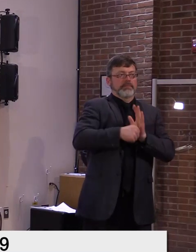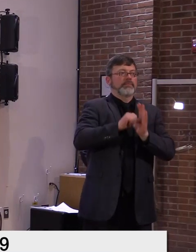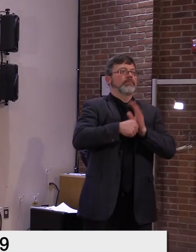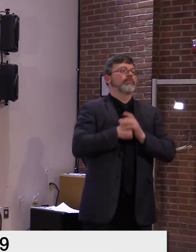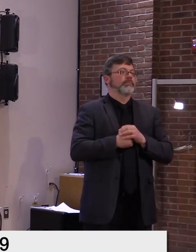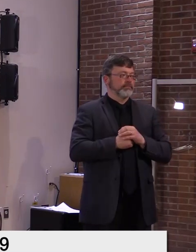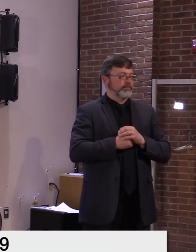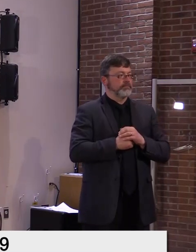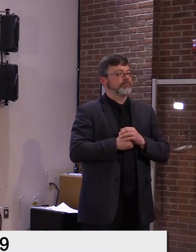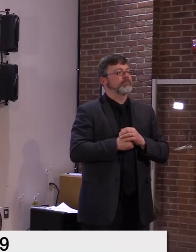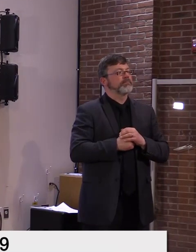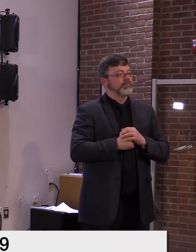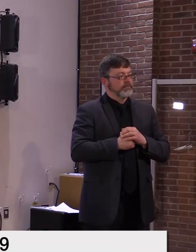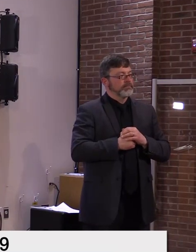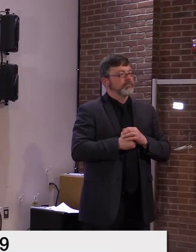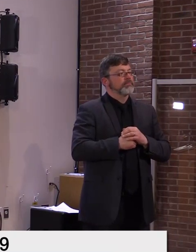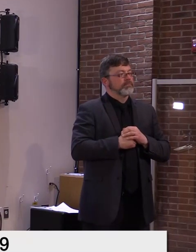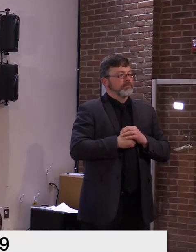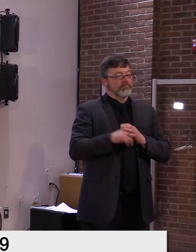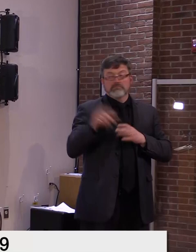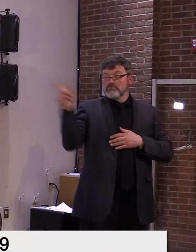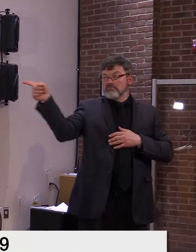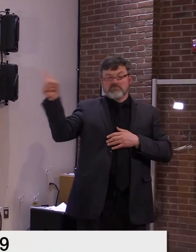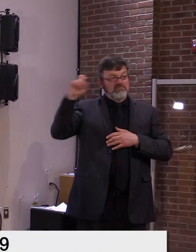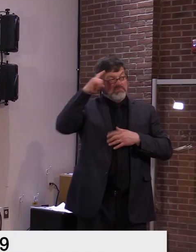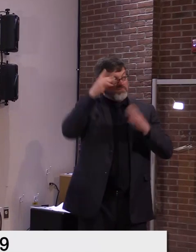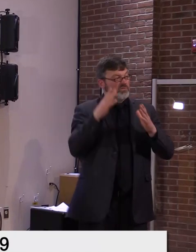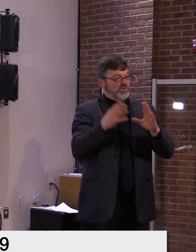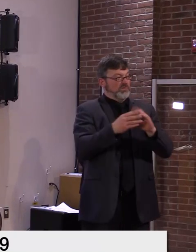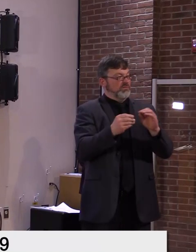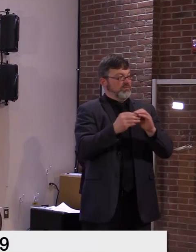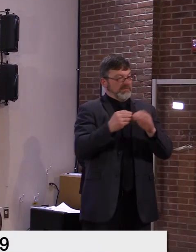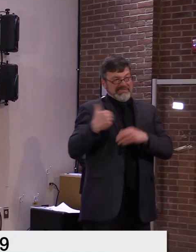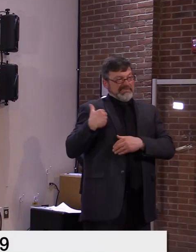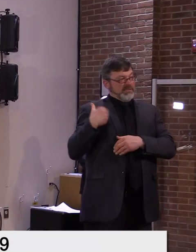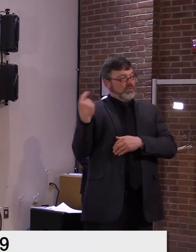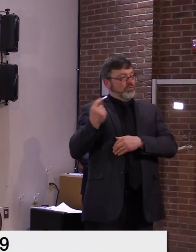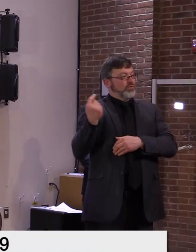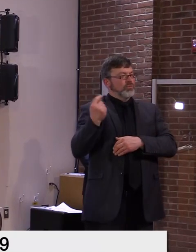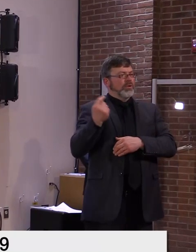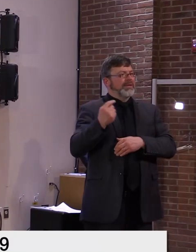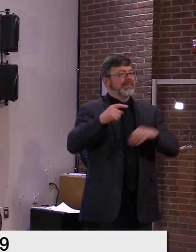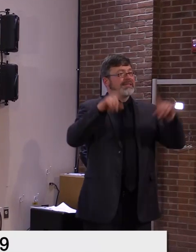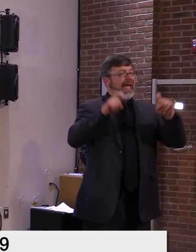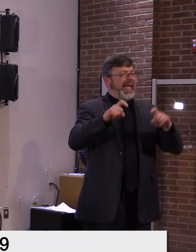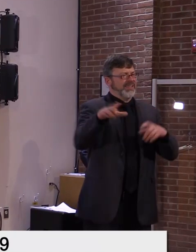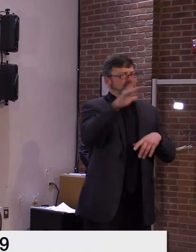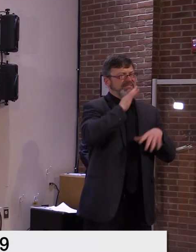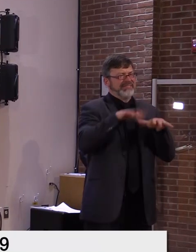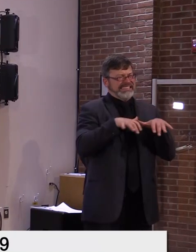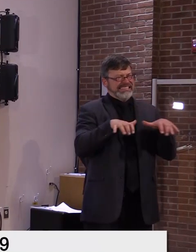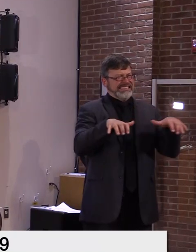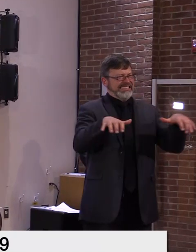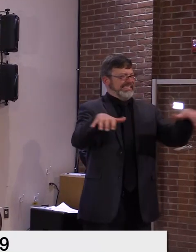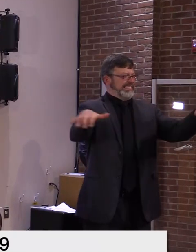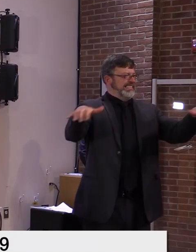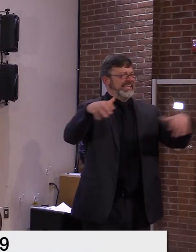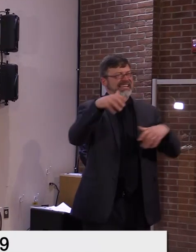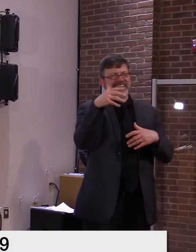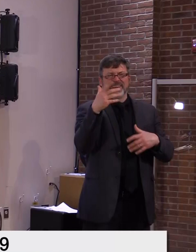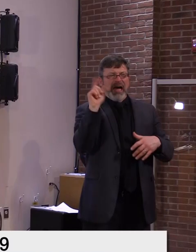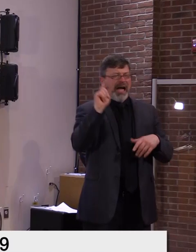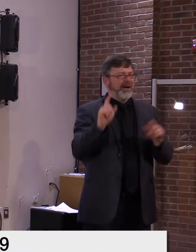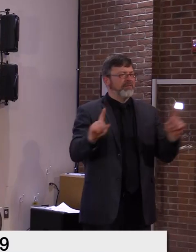follow with so much testing available to Vermonters. So we expect we'll see more compliance and catch cases a